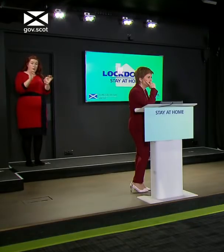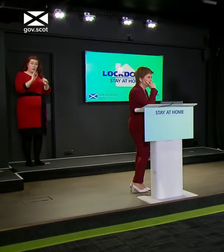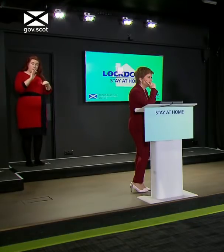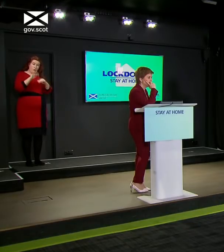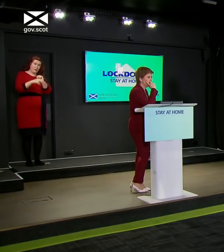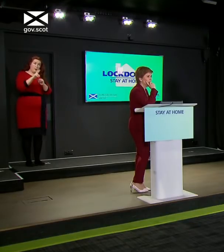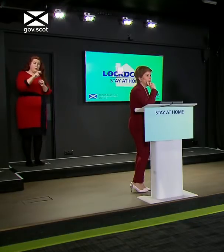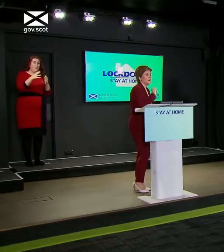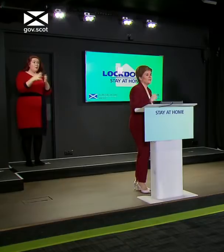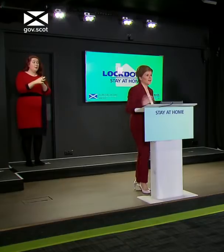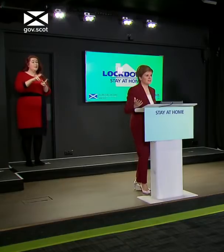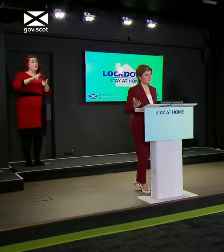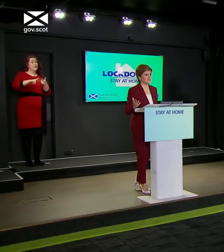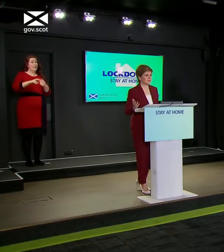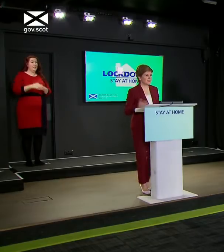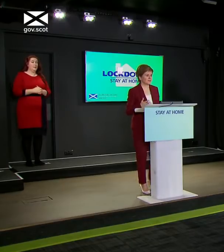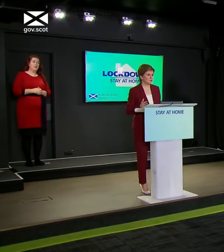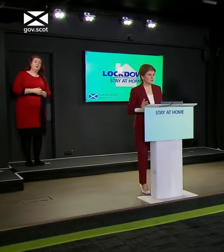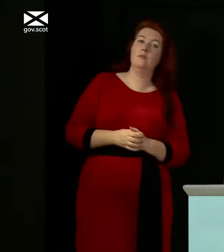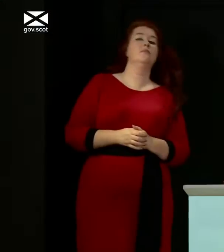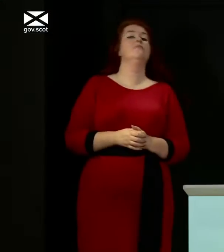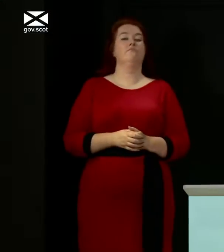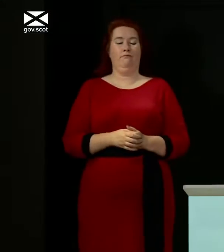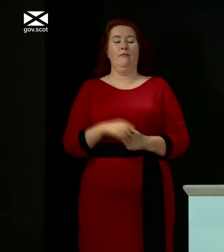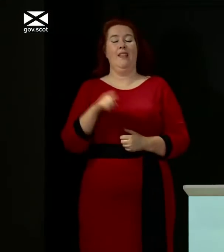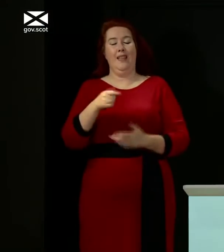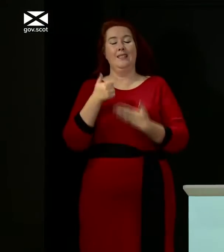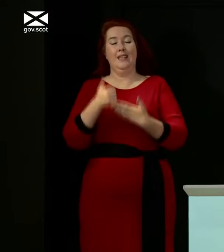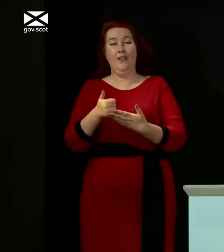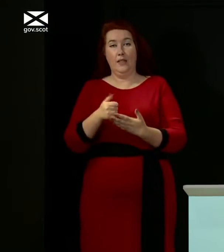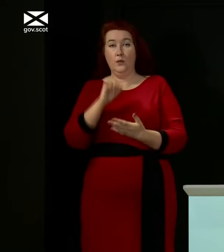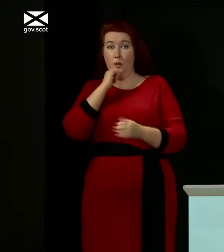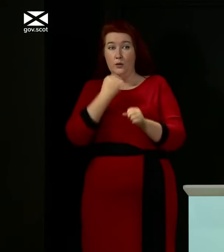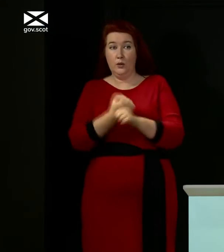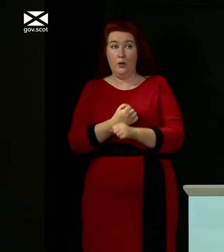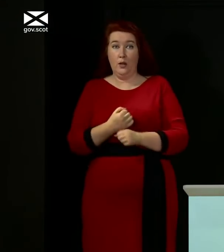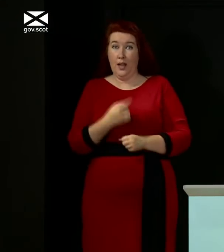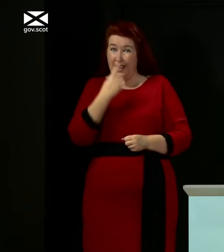weeks for the second dose. That's the advice, and that's what we will do. Can I guarantee that